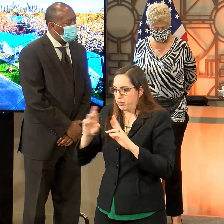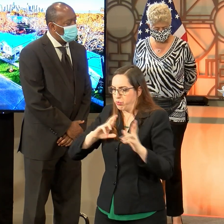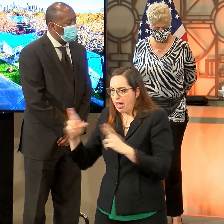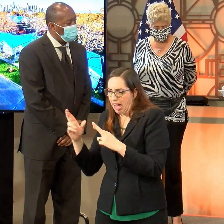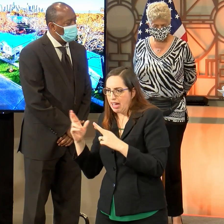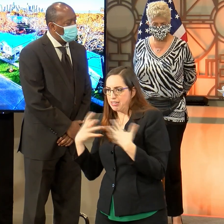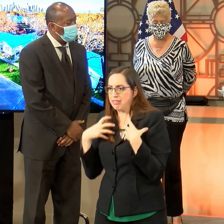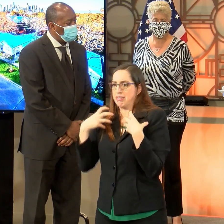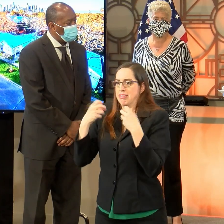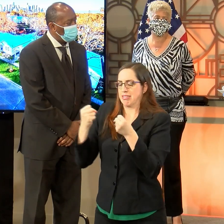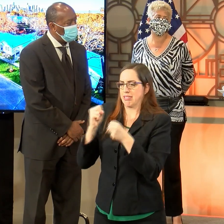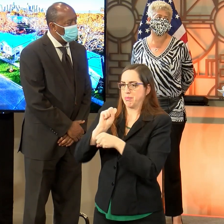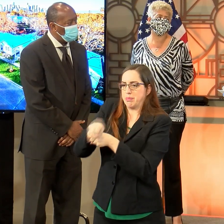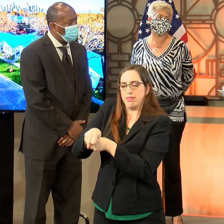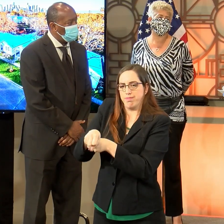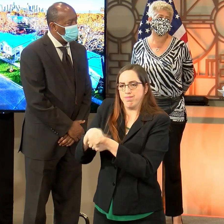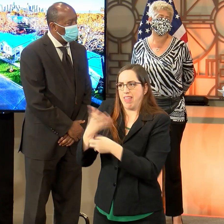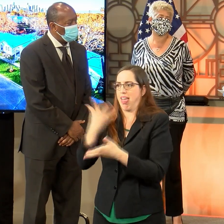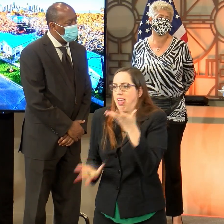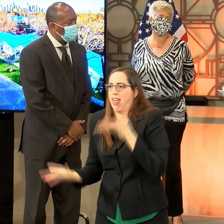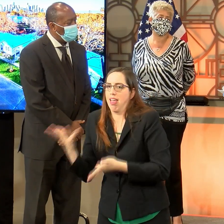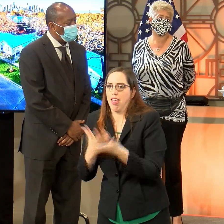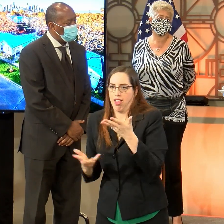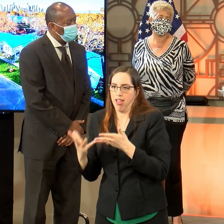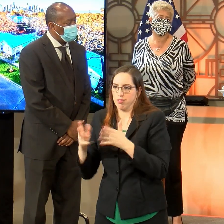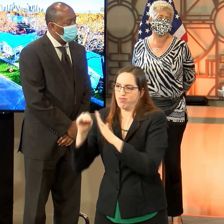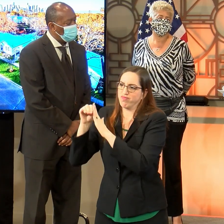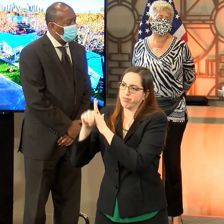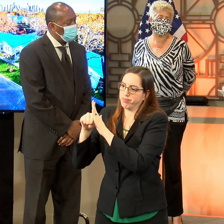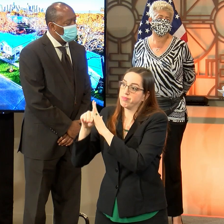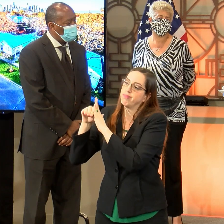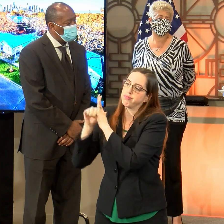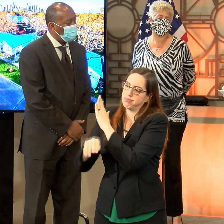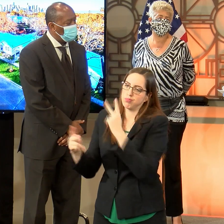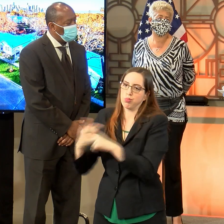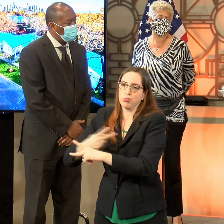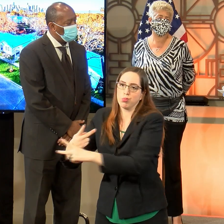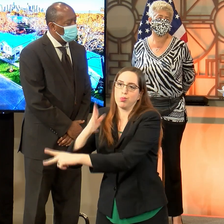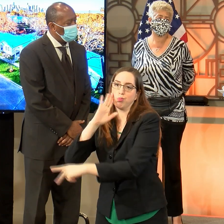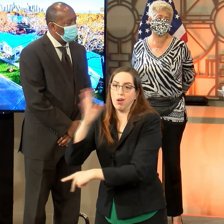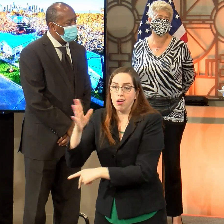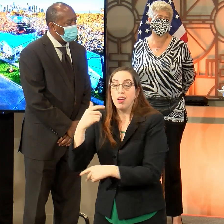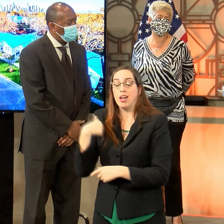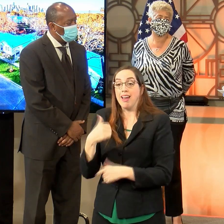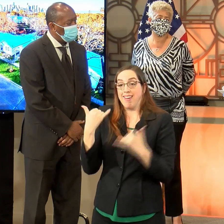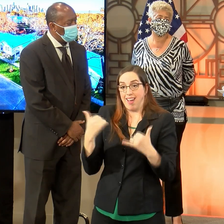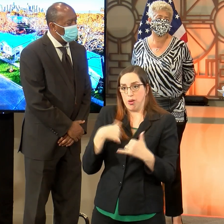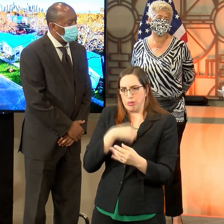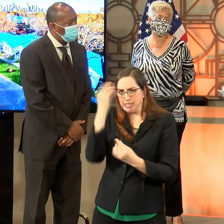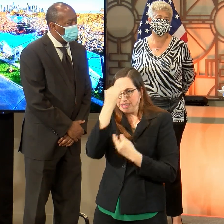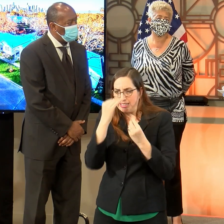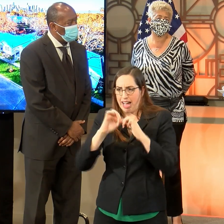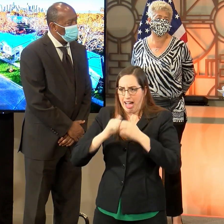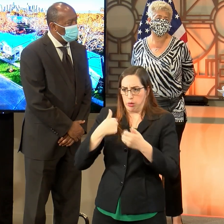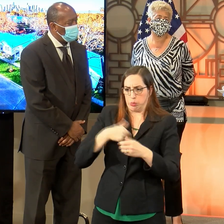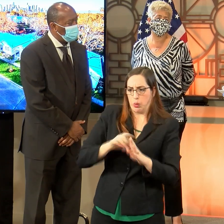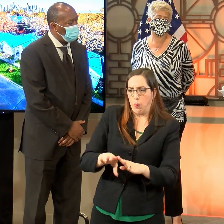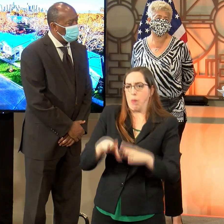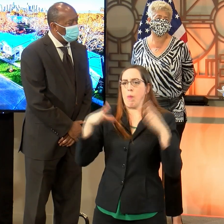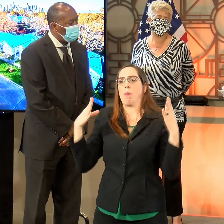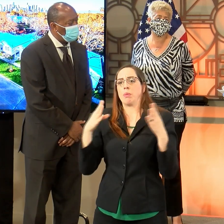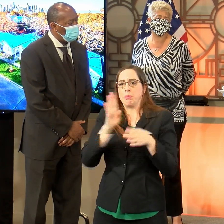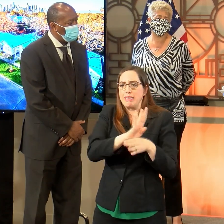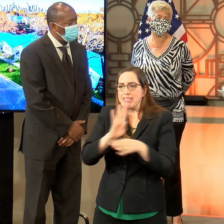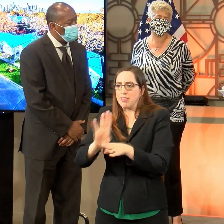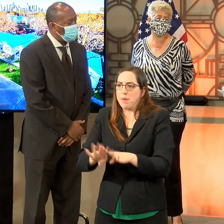financial disaster. As we start to plan the long and deliberate process of reopening the economy, Mayor